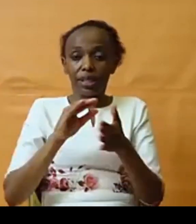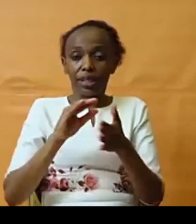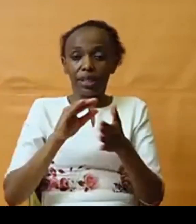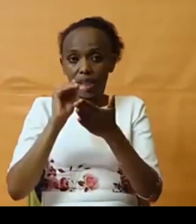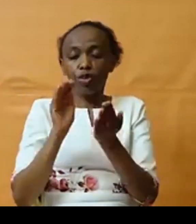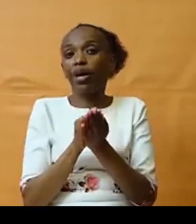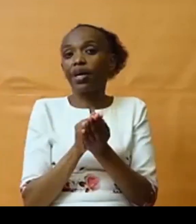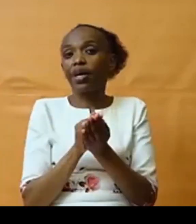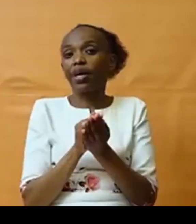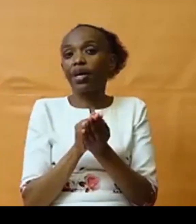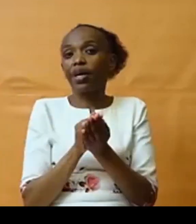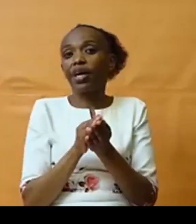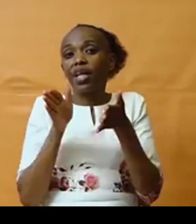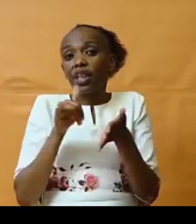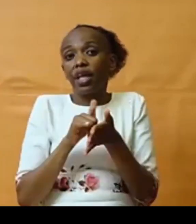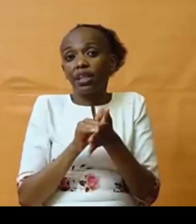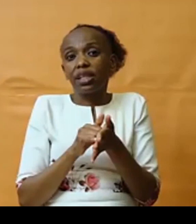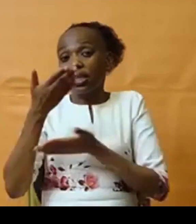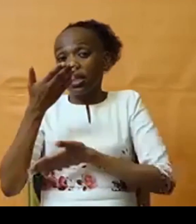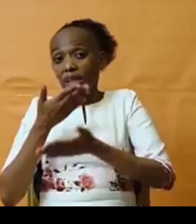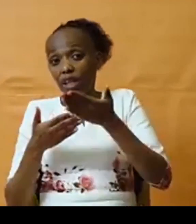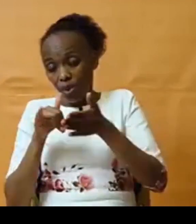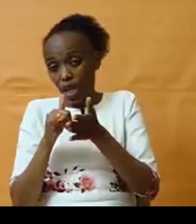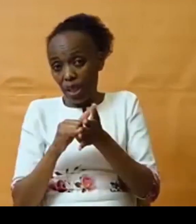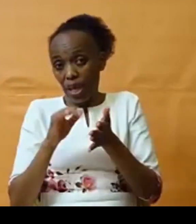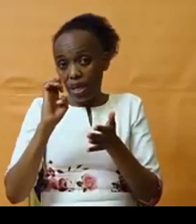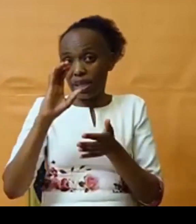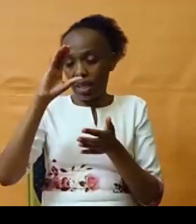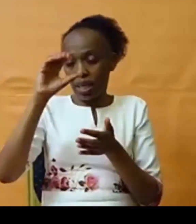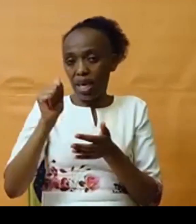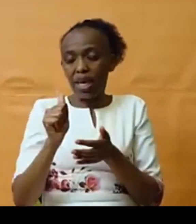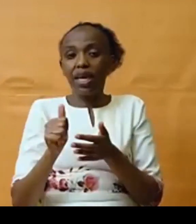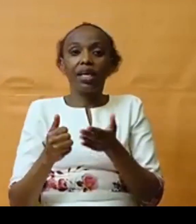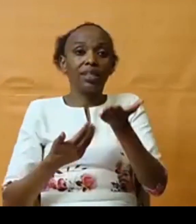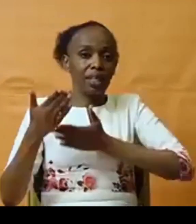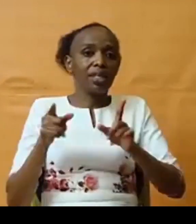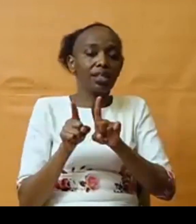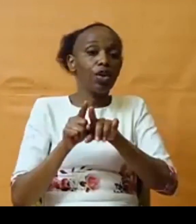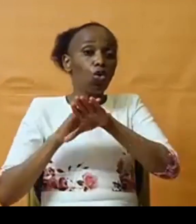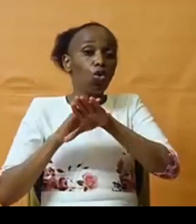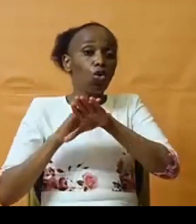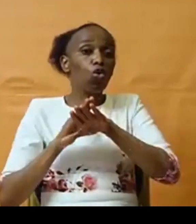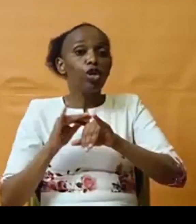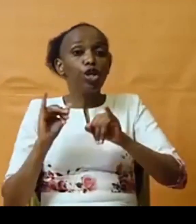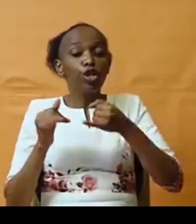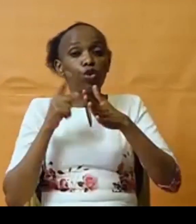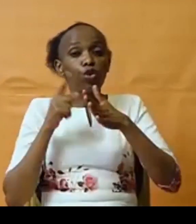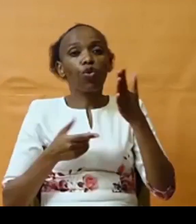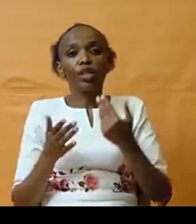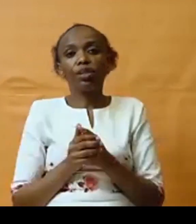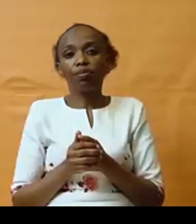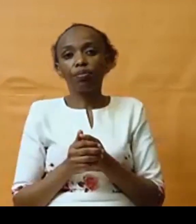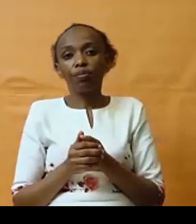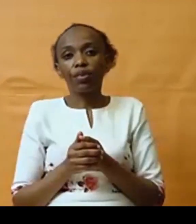of discussion that the ECA is engaging in. And it is good news that the